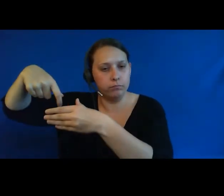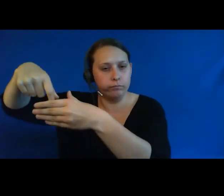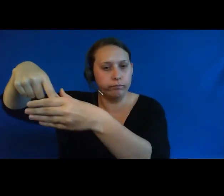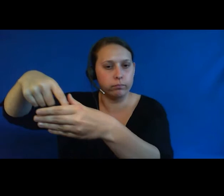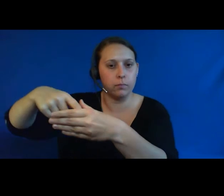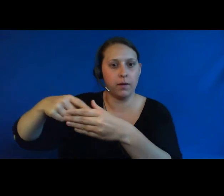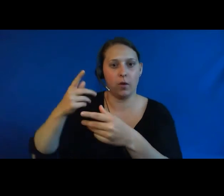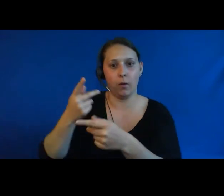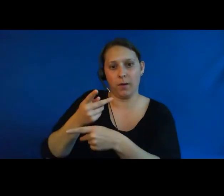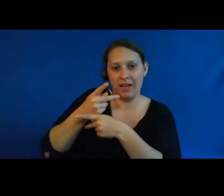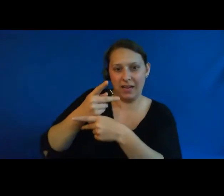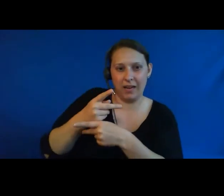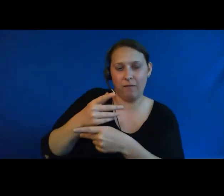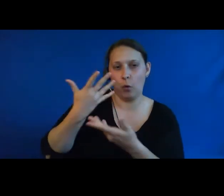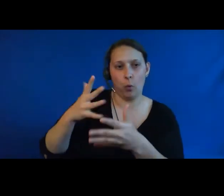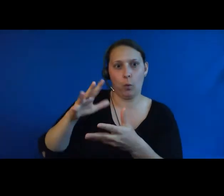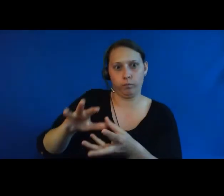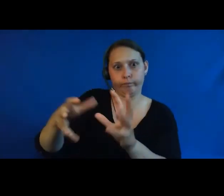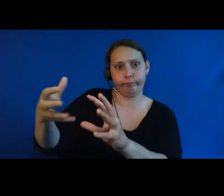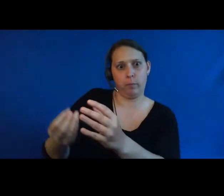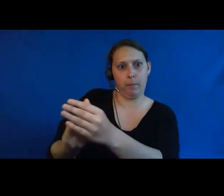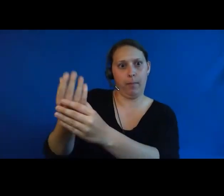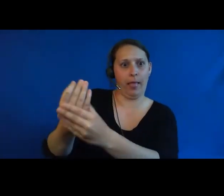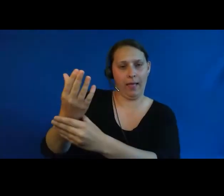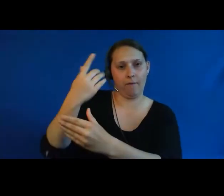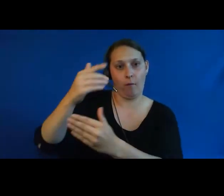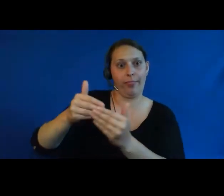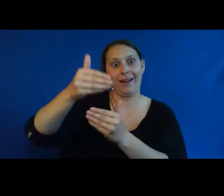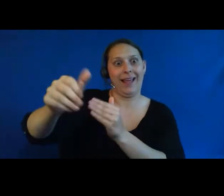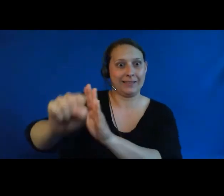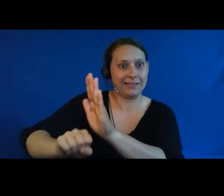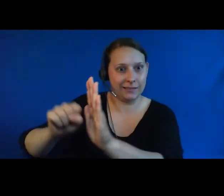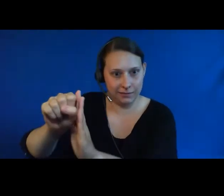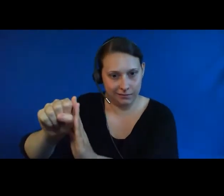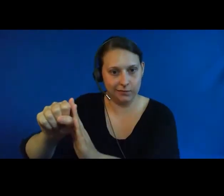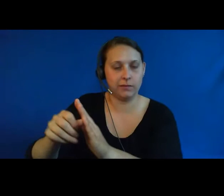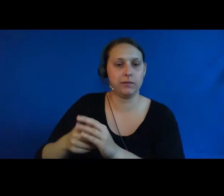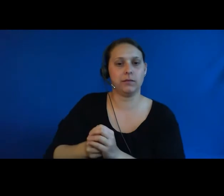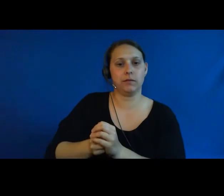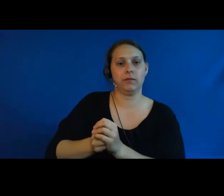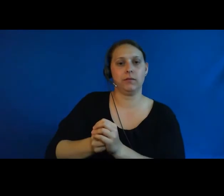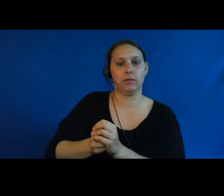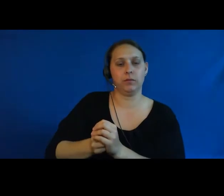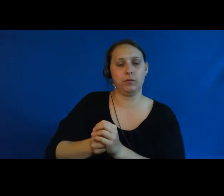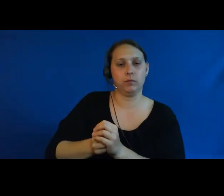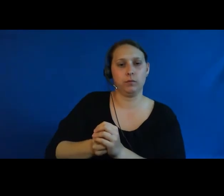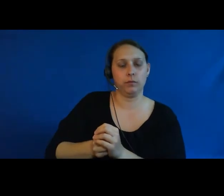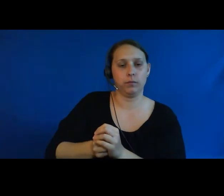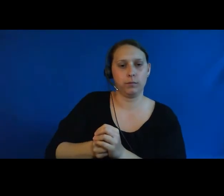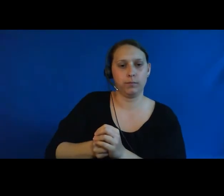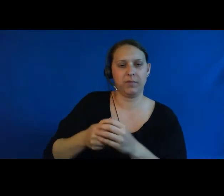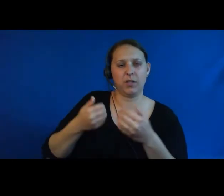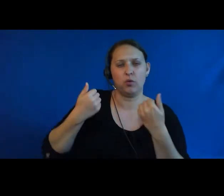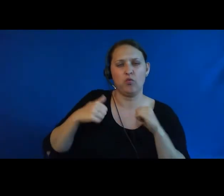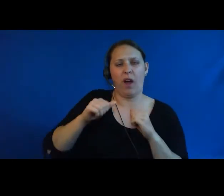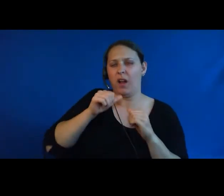disturbing plants for an earlier or later season. So we try not to do too much